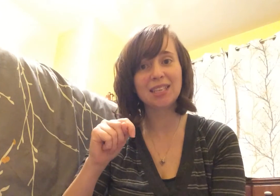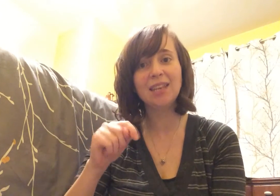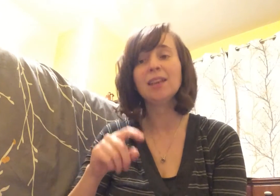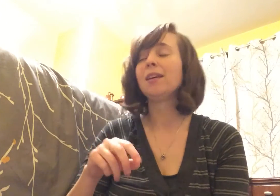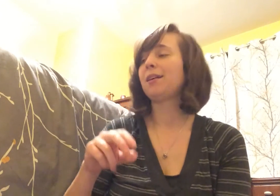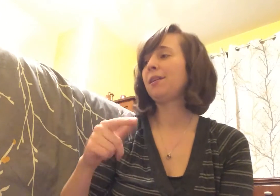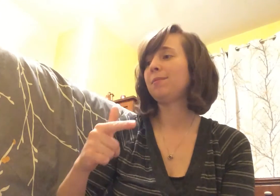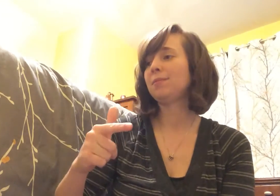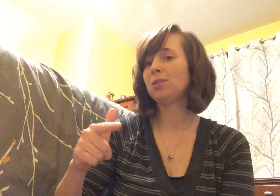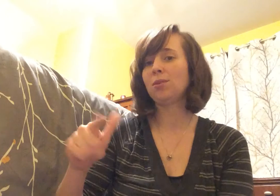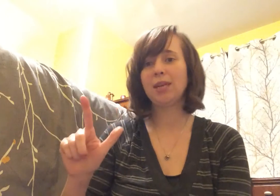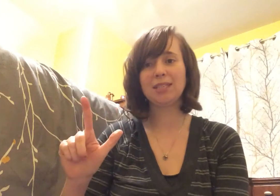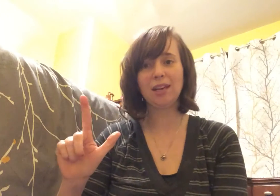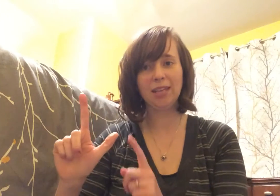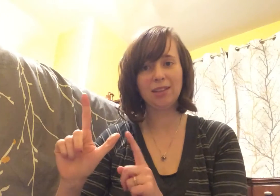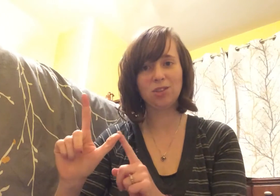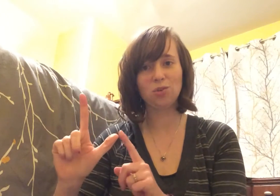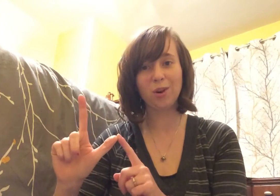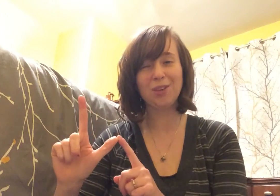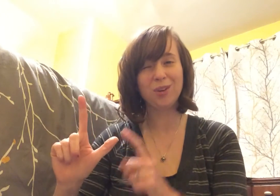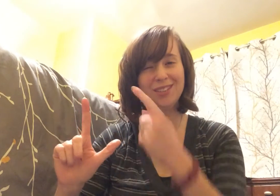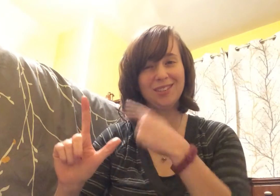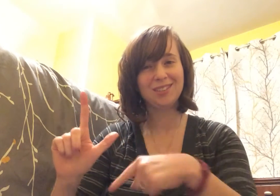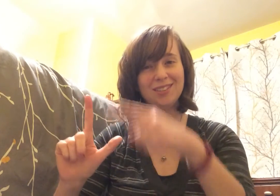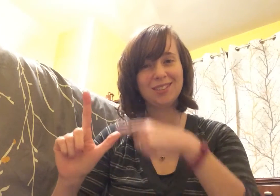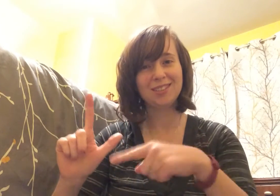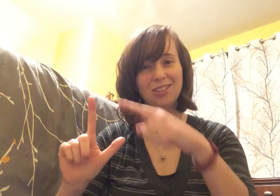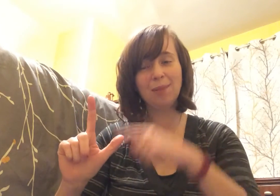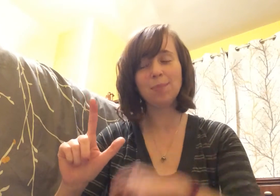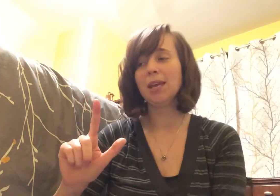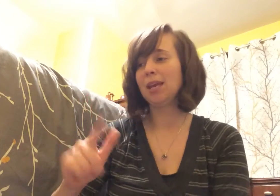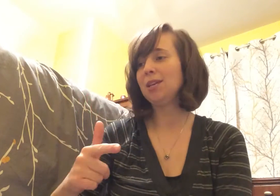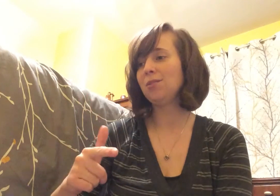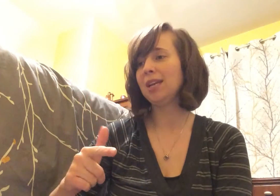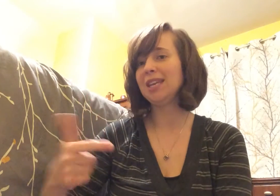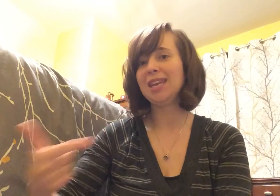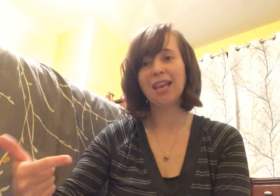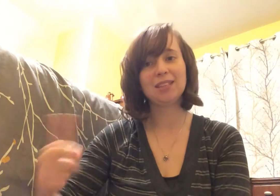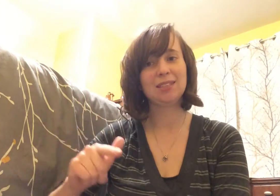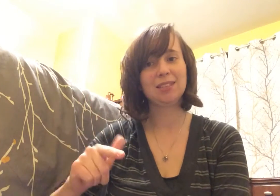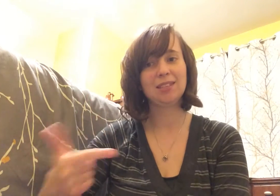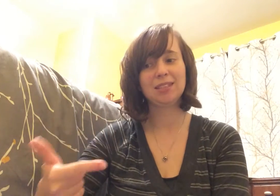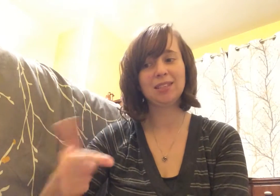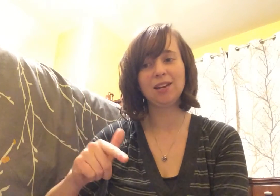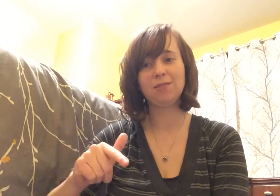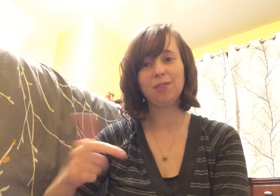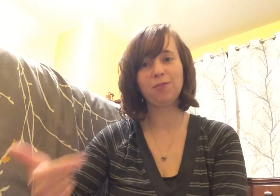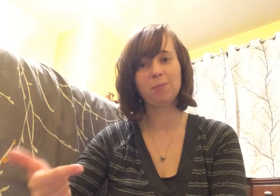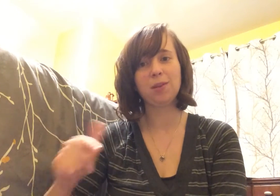N-E-X-T. So it's kind of like the 21 shape, and you kind of next. It's kind of like flipping it